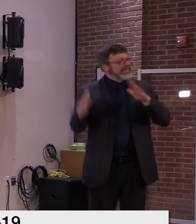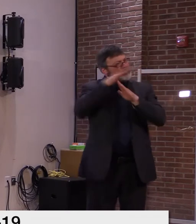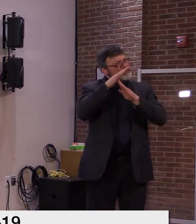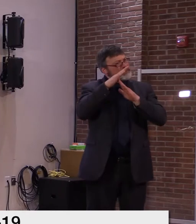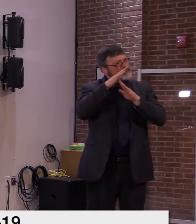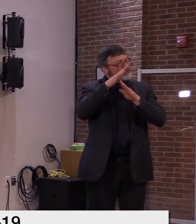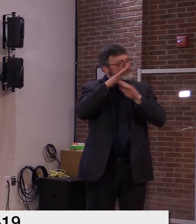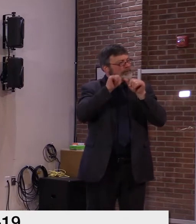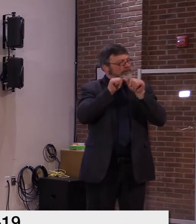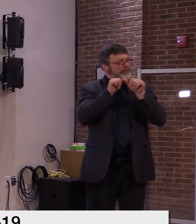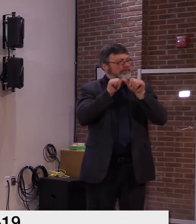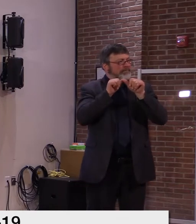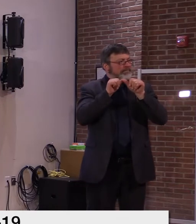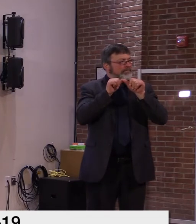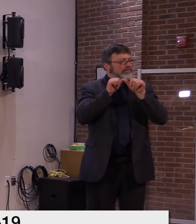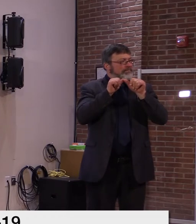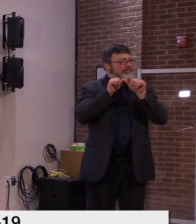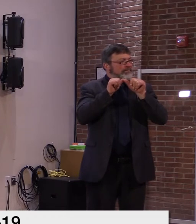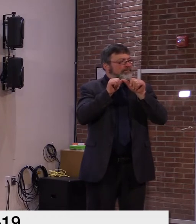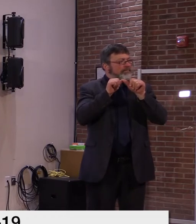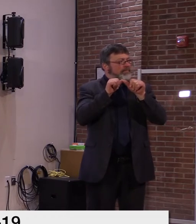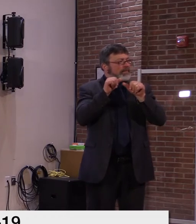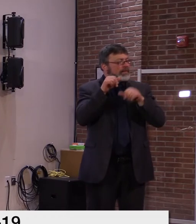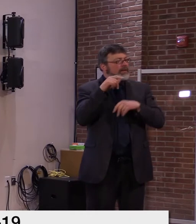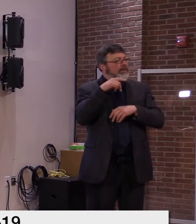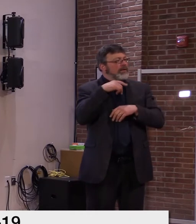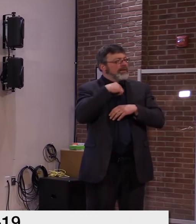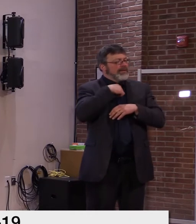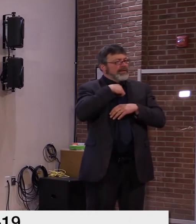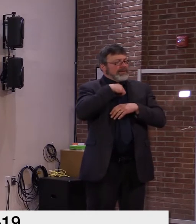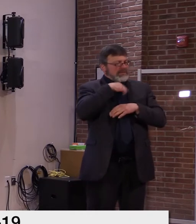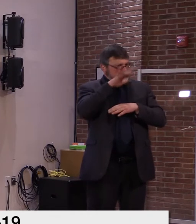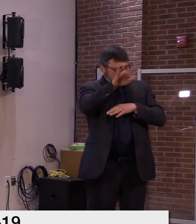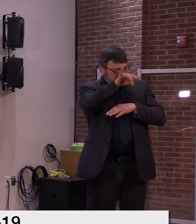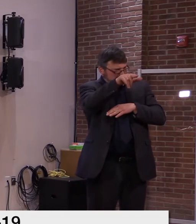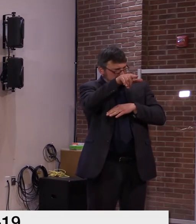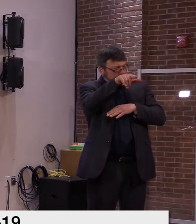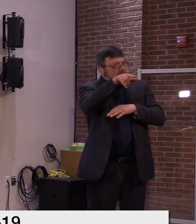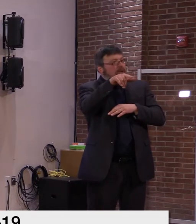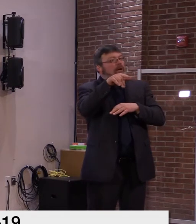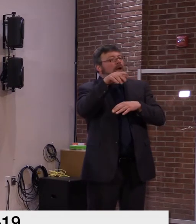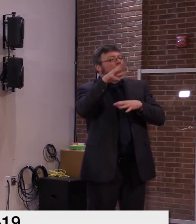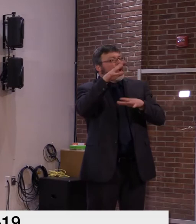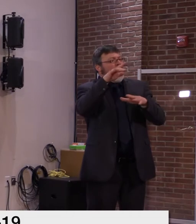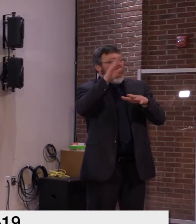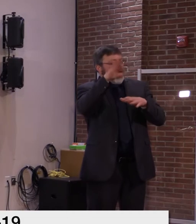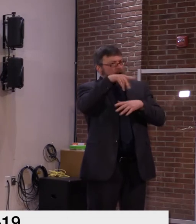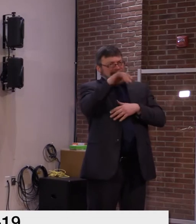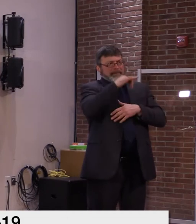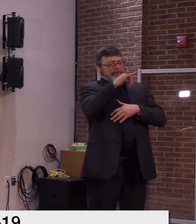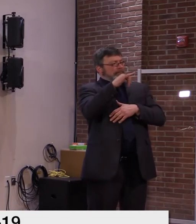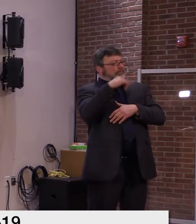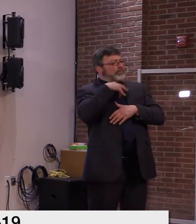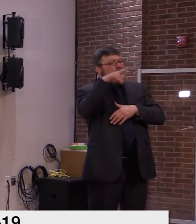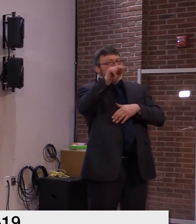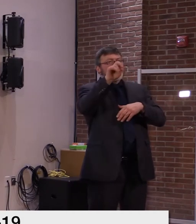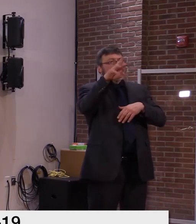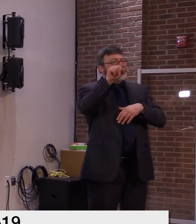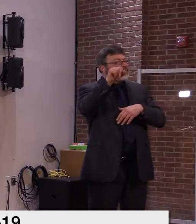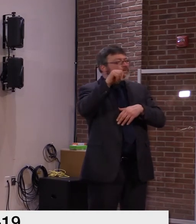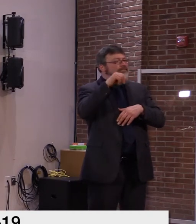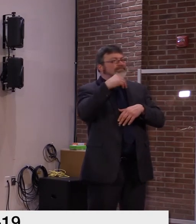Now it's our turn to share our expertise and the hard lessons we've learned. Vermont, with its model management of the crisis to date,